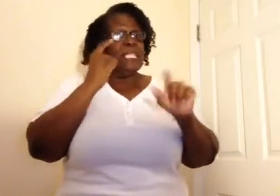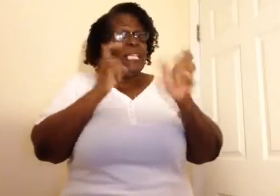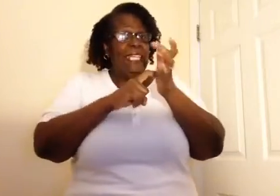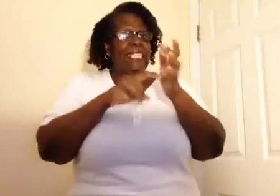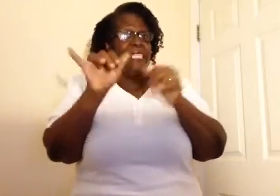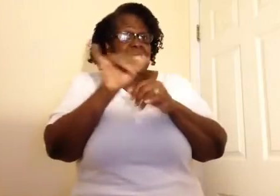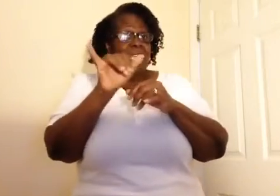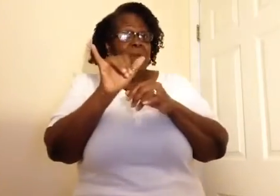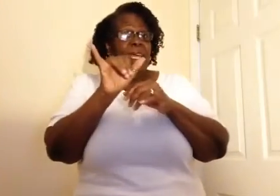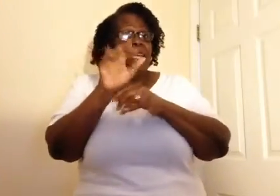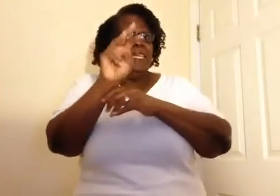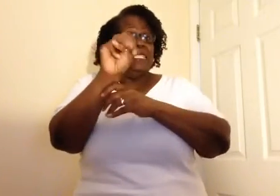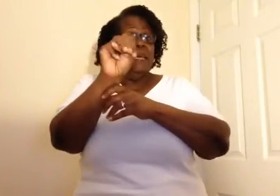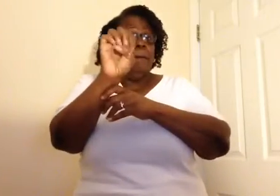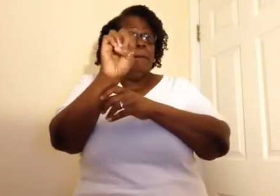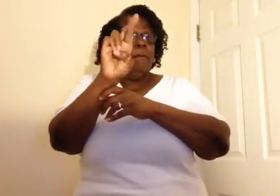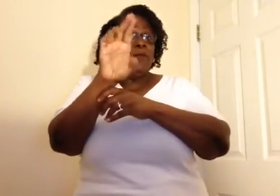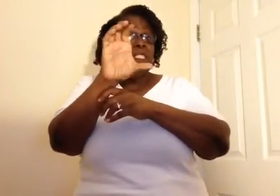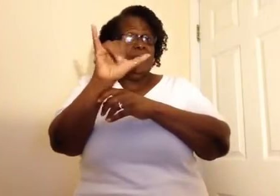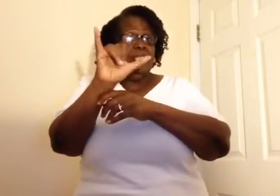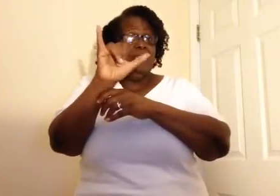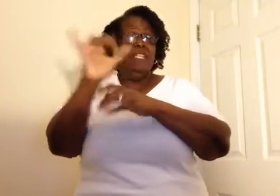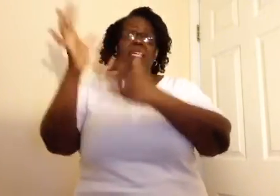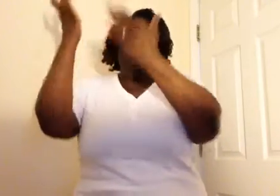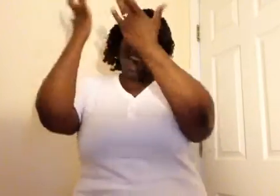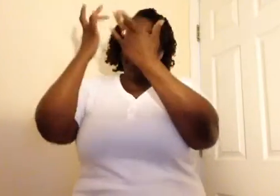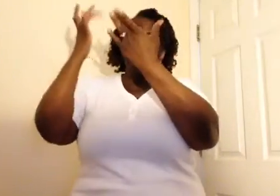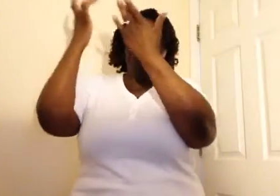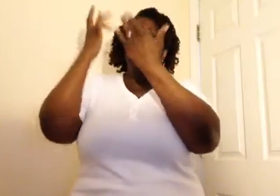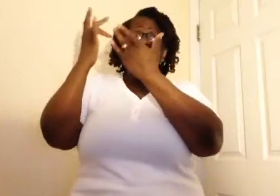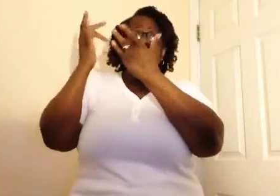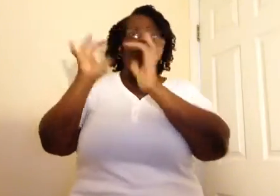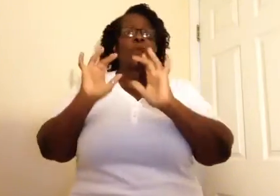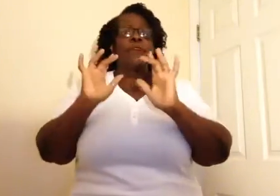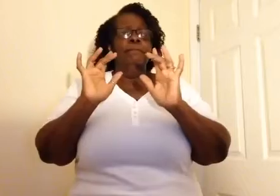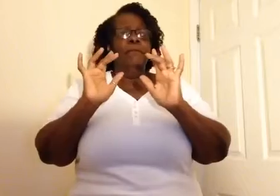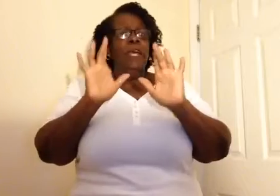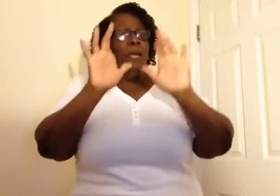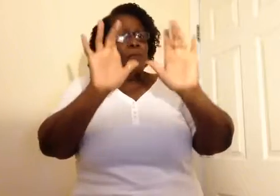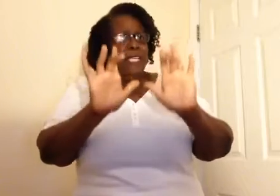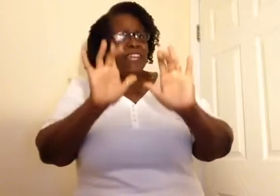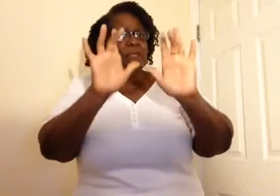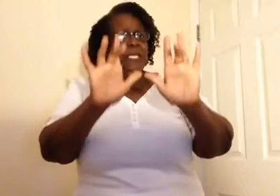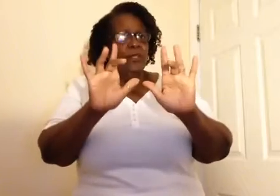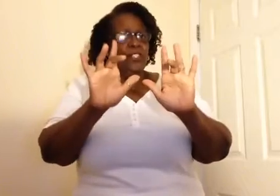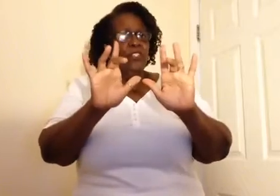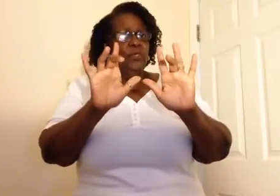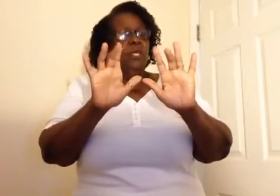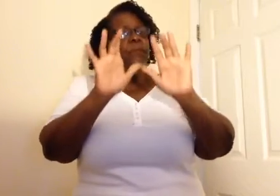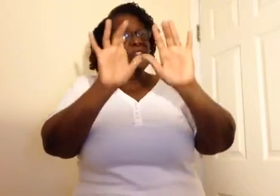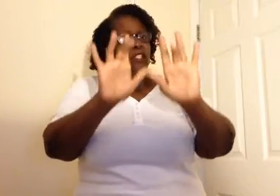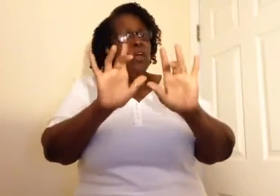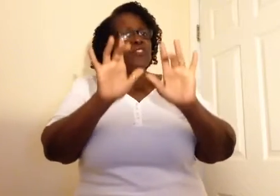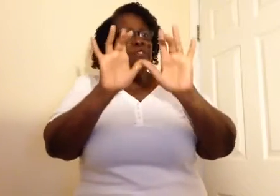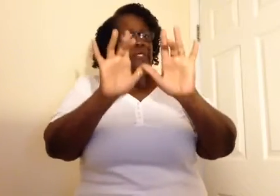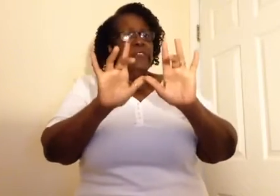it's the same as mercy. God's mercy or I'm going to have pity on you. But you can also use it